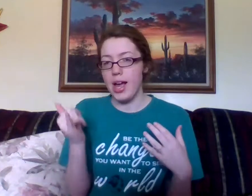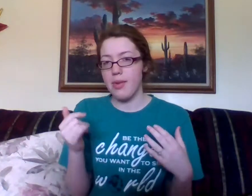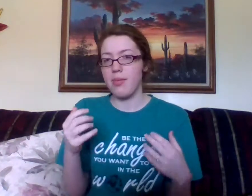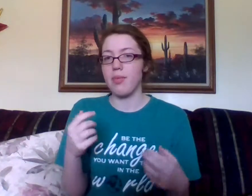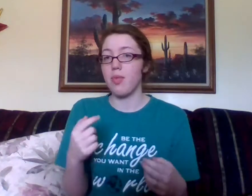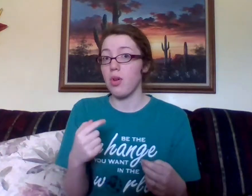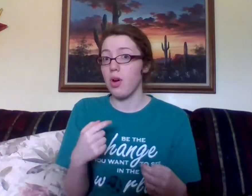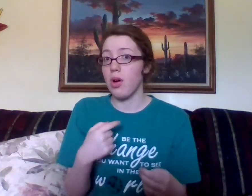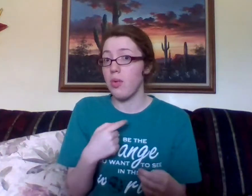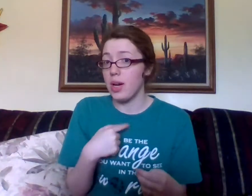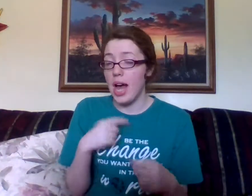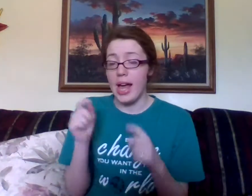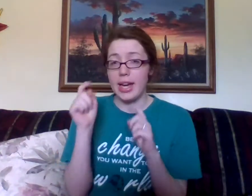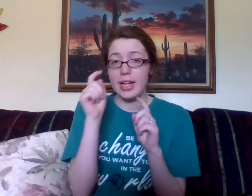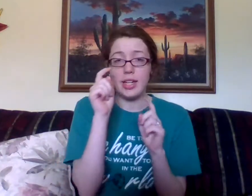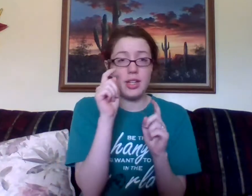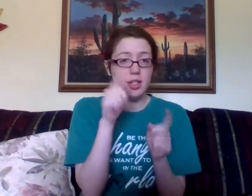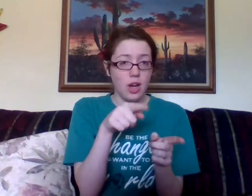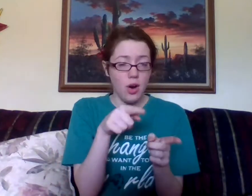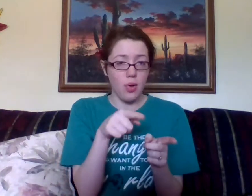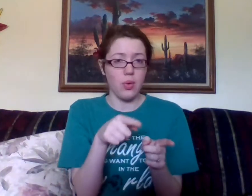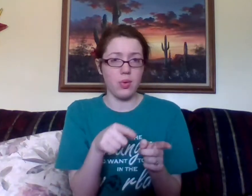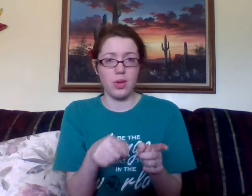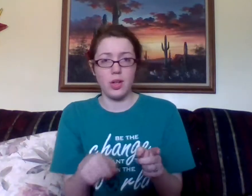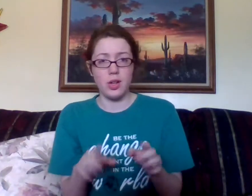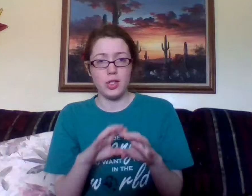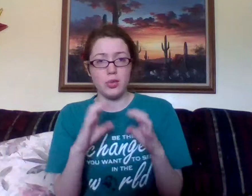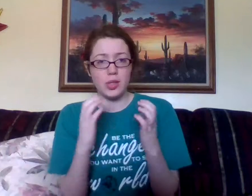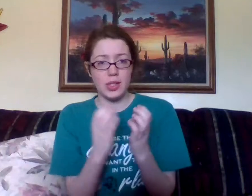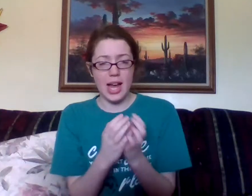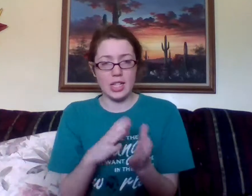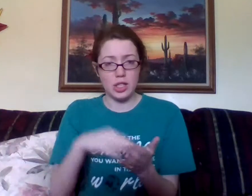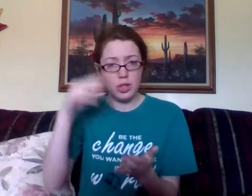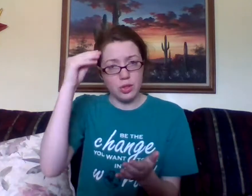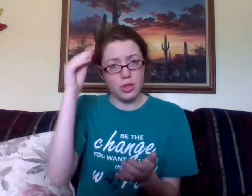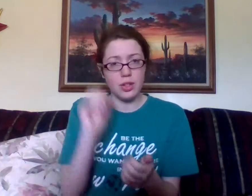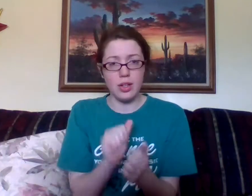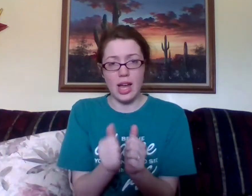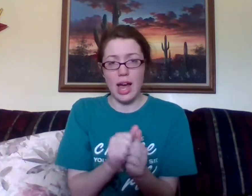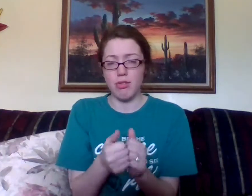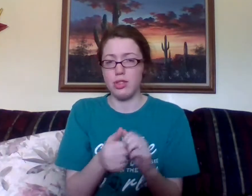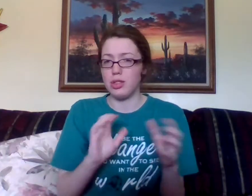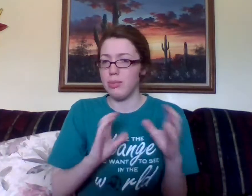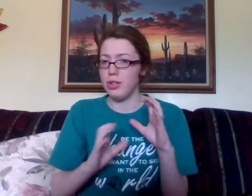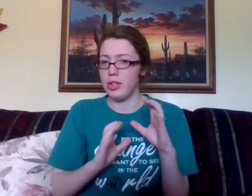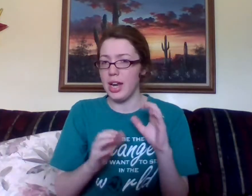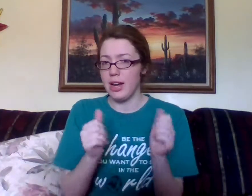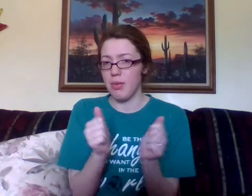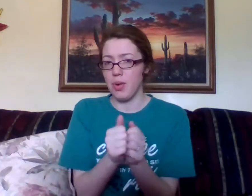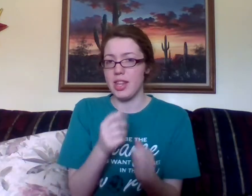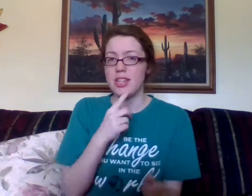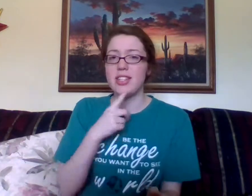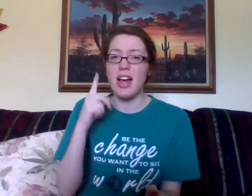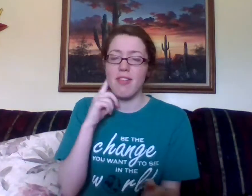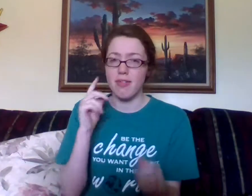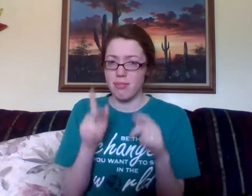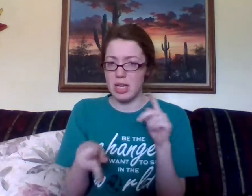why would I go to a class to learn how to communicate with deaf